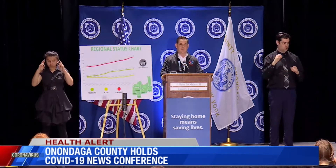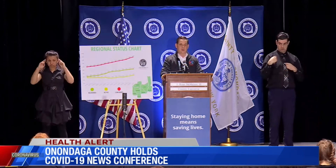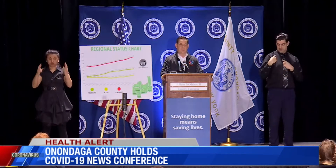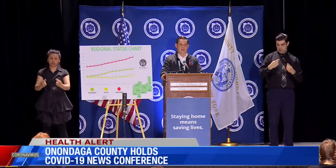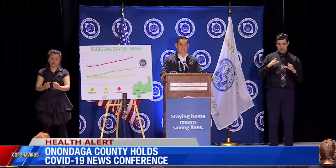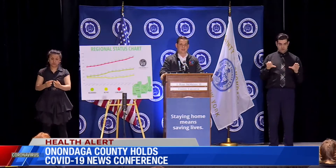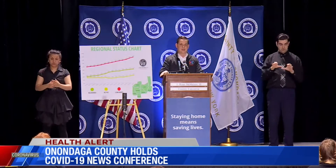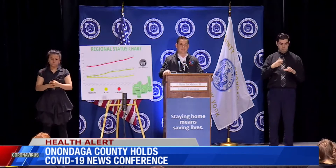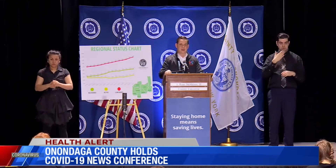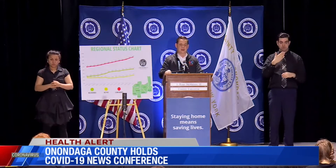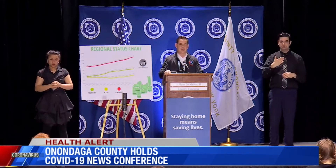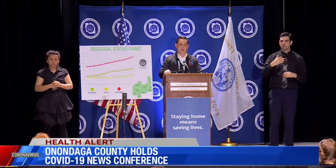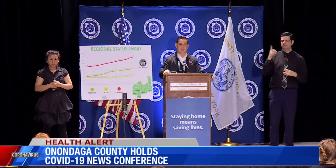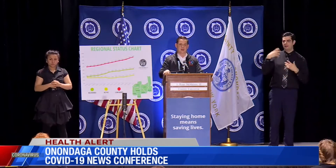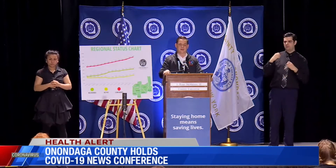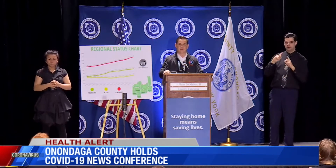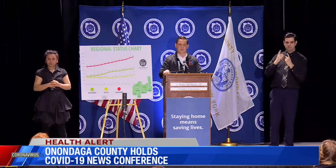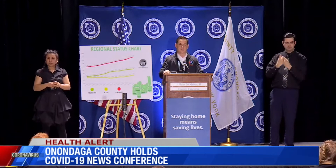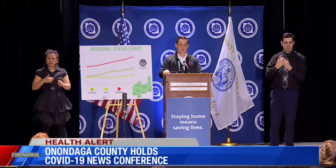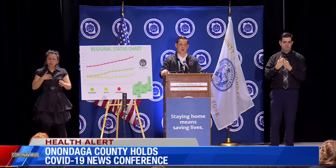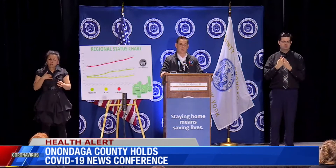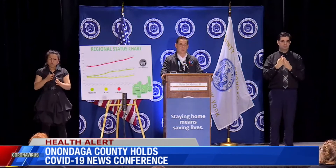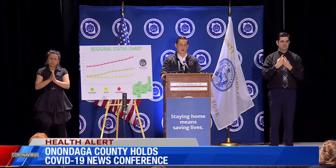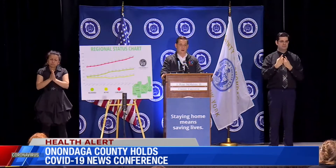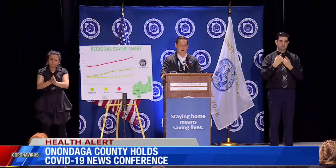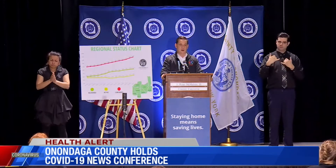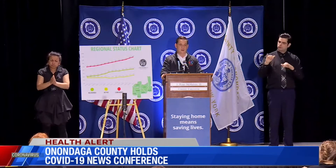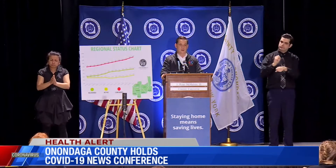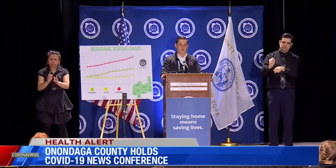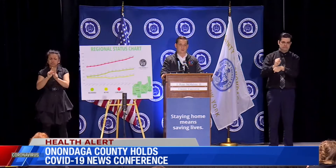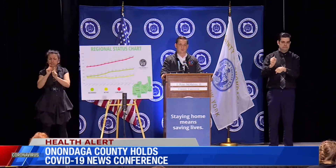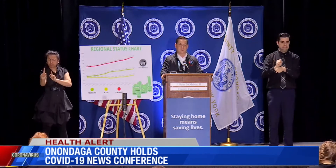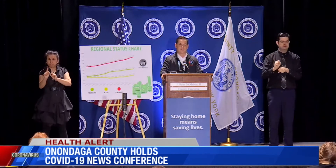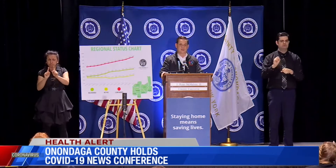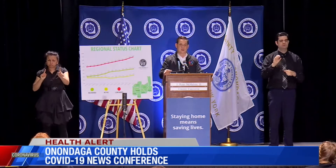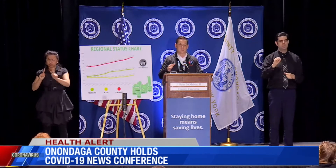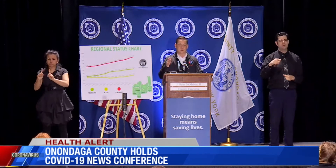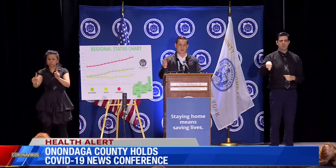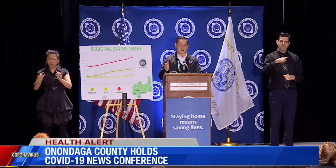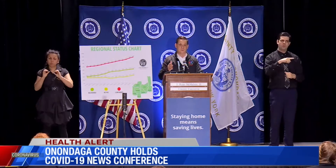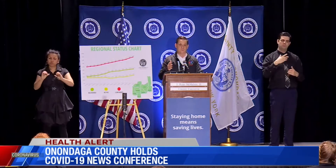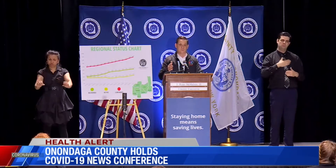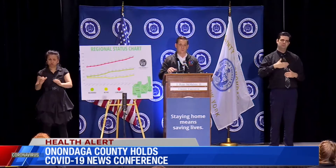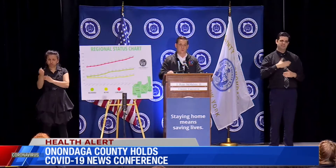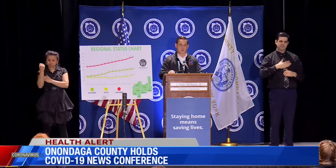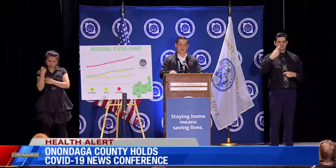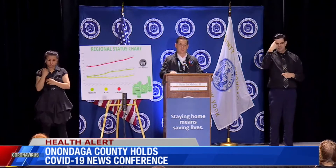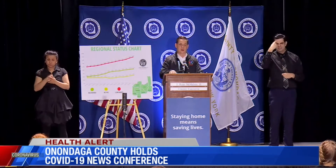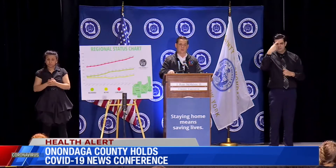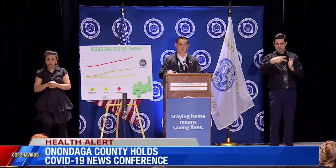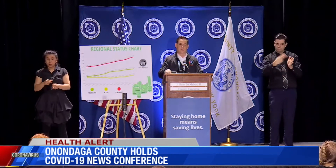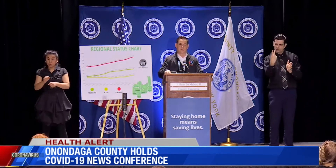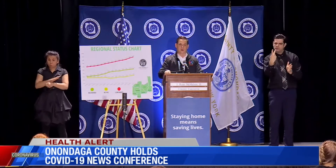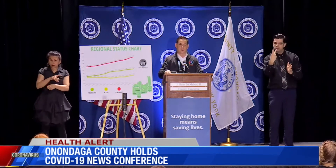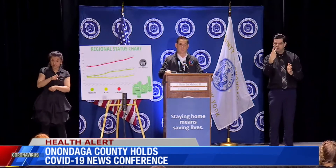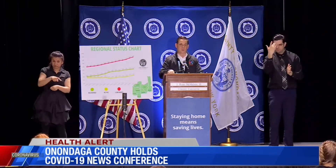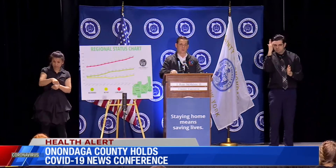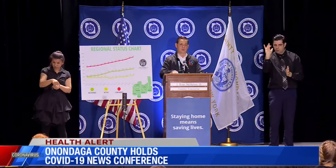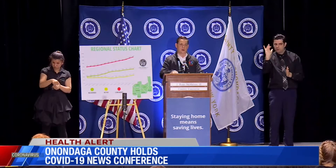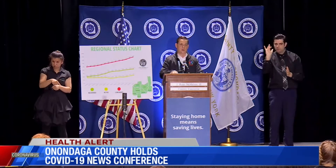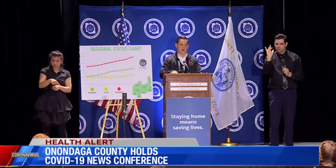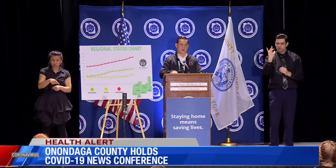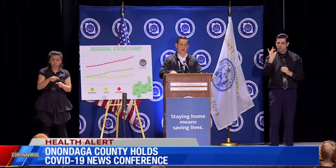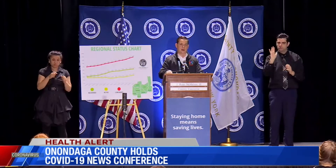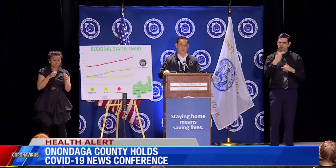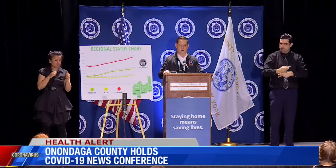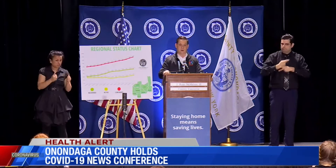But we need you to hang in there and continue to be smart. This virus is going to be here. We're going to talk about a restart. We're